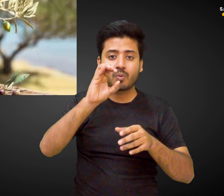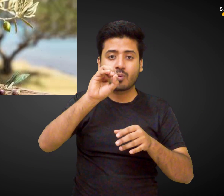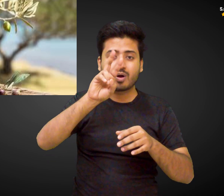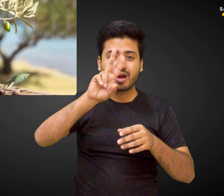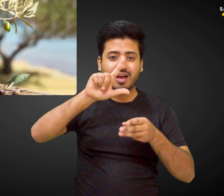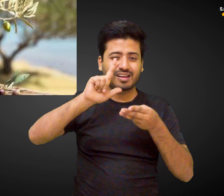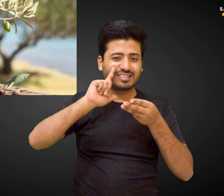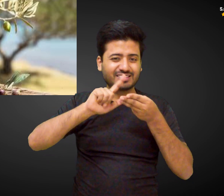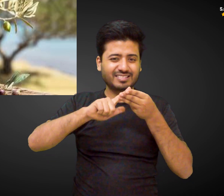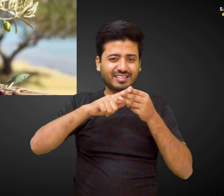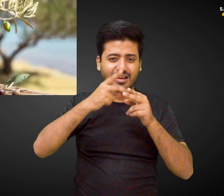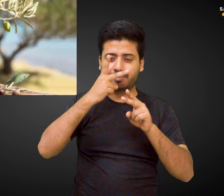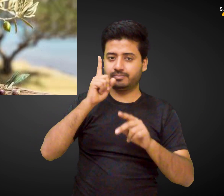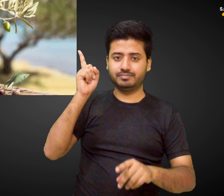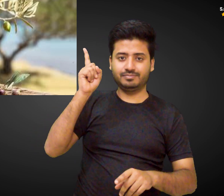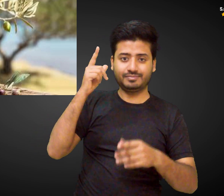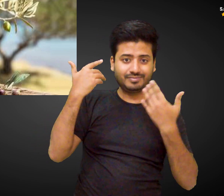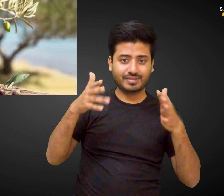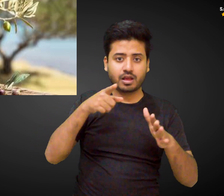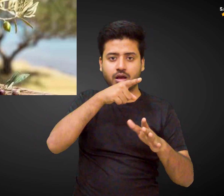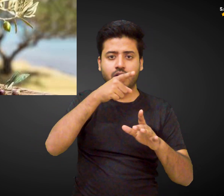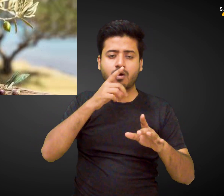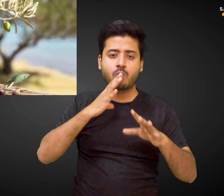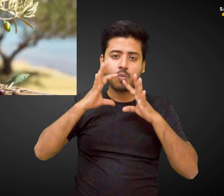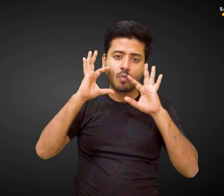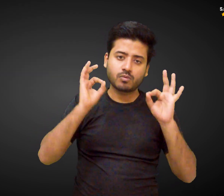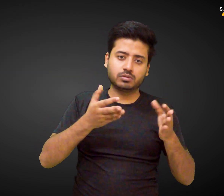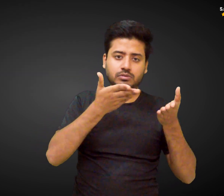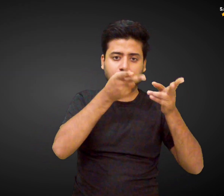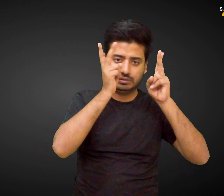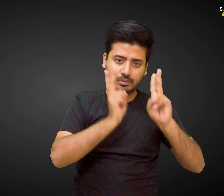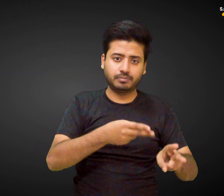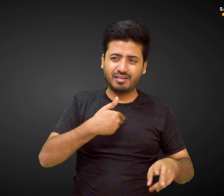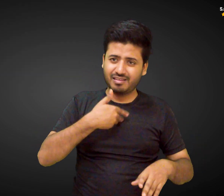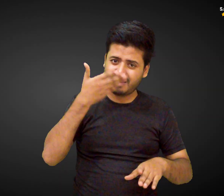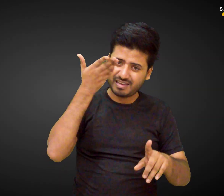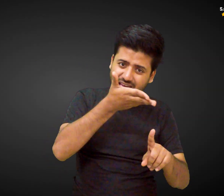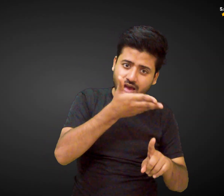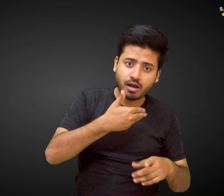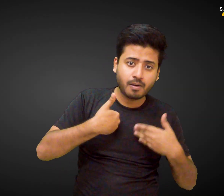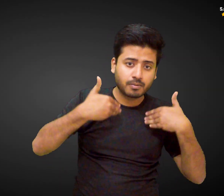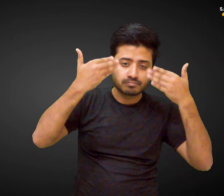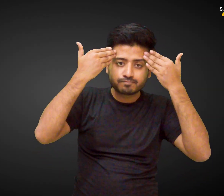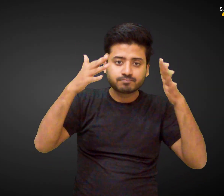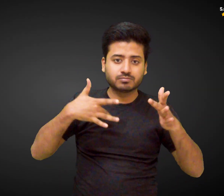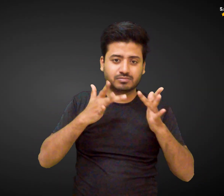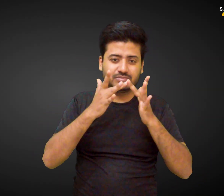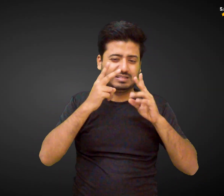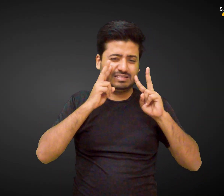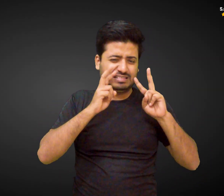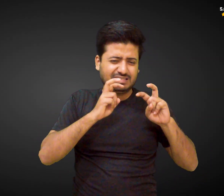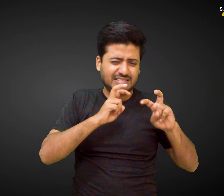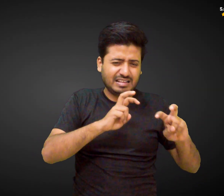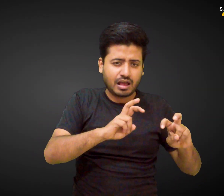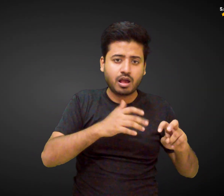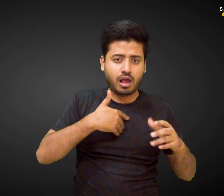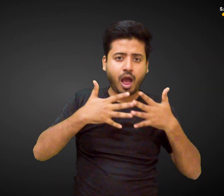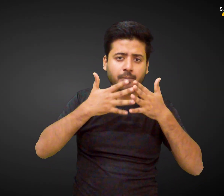grains, using olive oil as the main fat source for cooking and dressings. This contrasts with a Western diet high in animal fats and